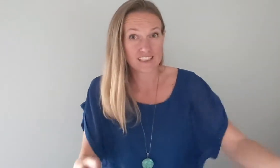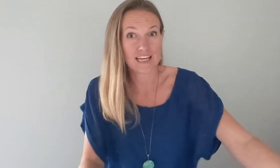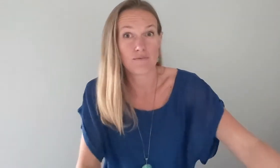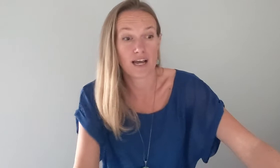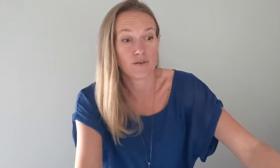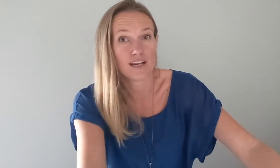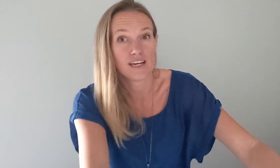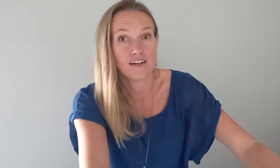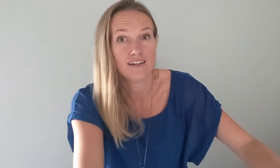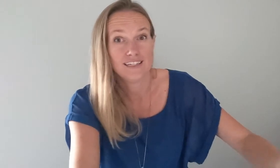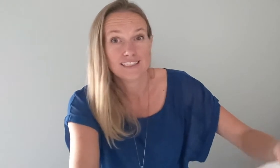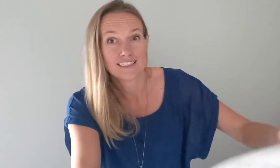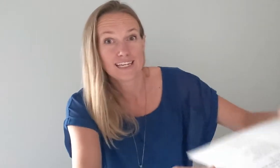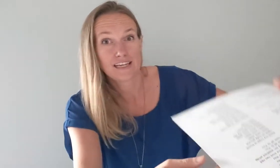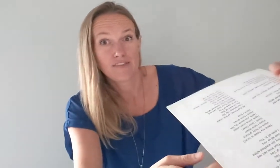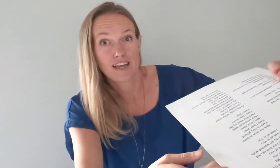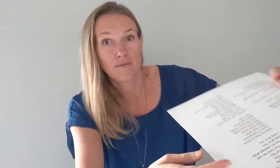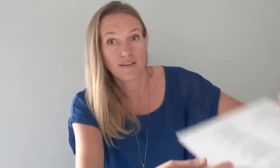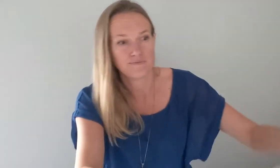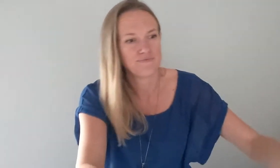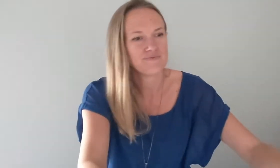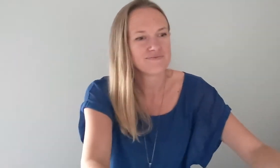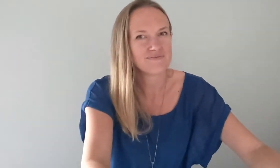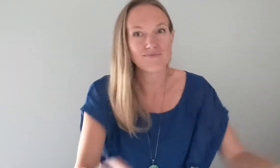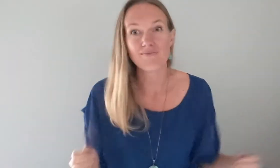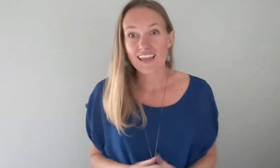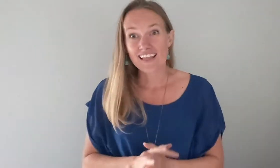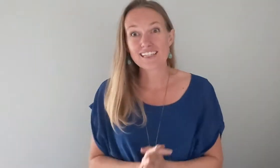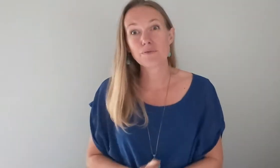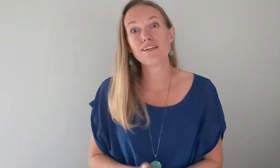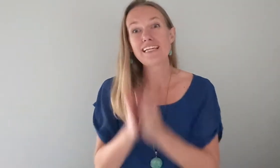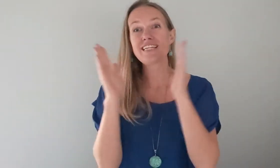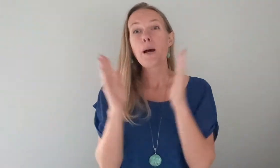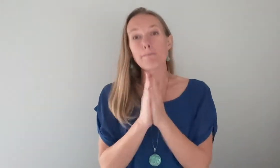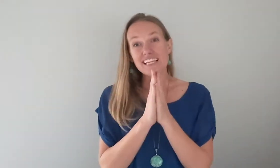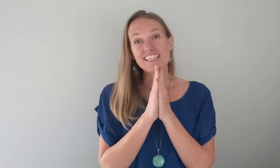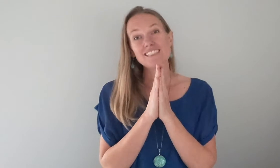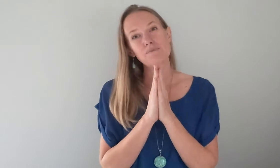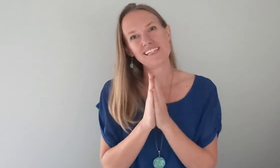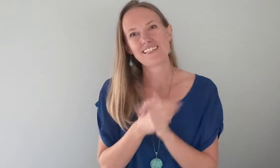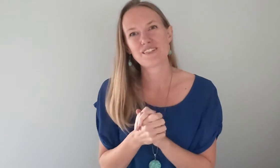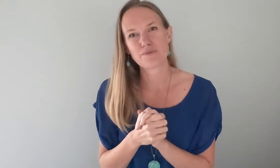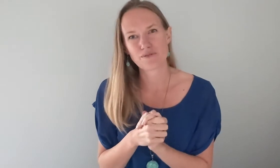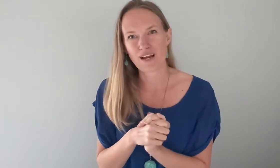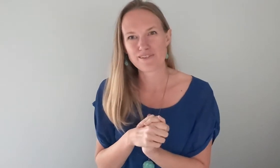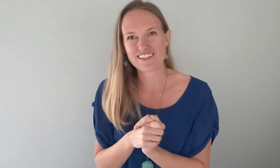I have mine right here, just slightly off camera. And last but not least, please subscribe to the